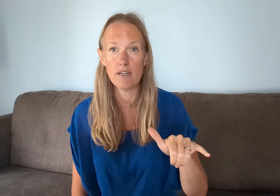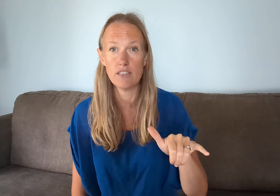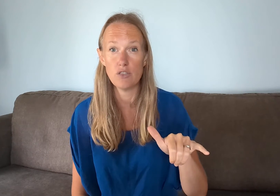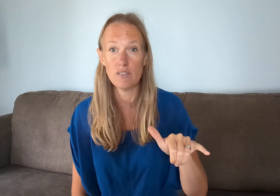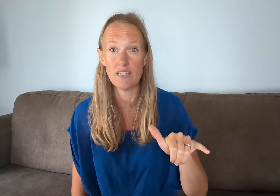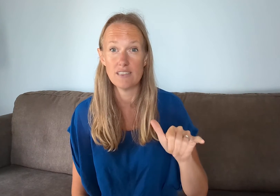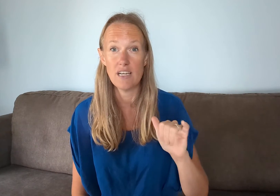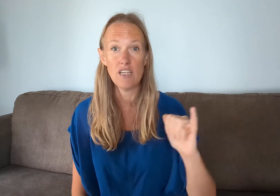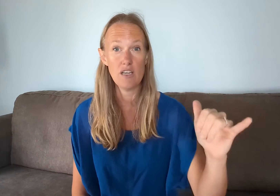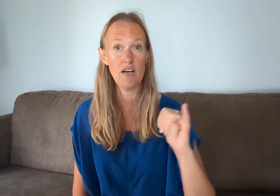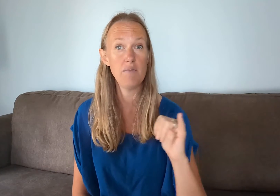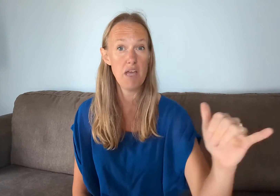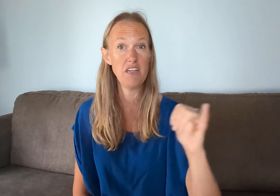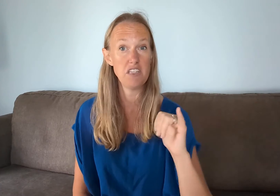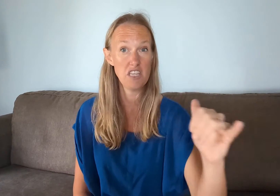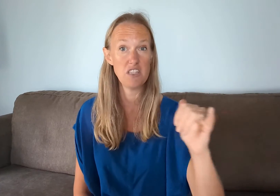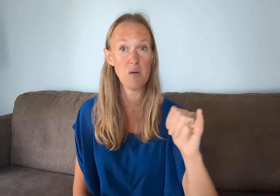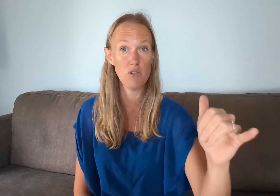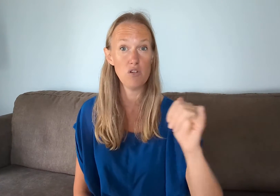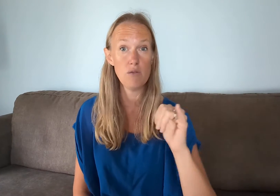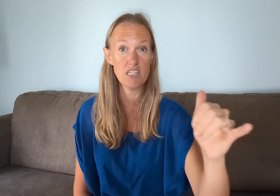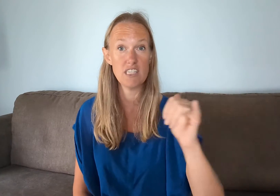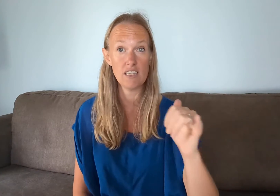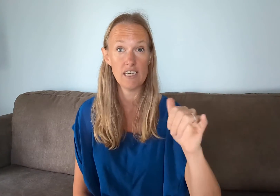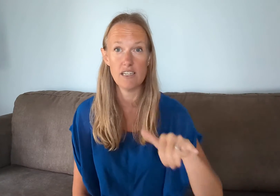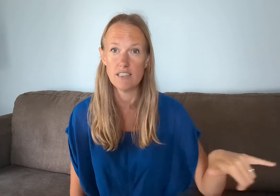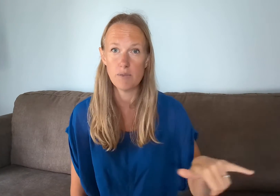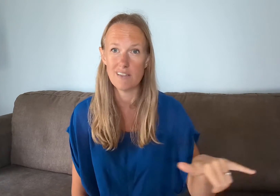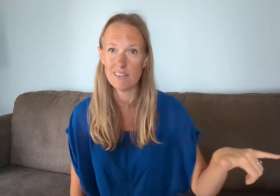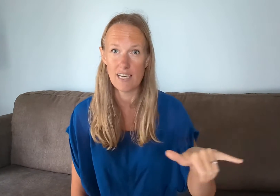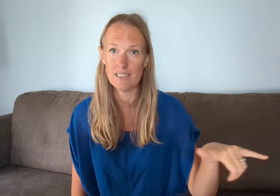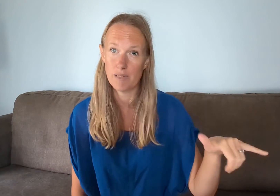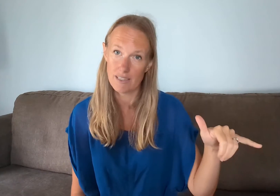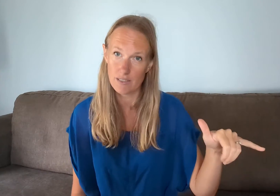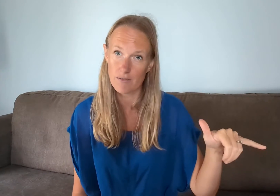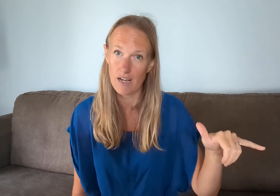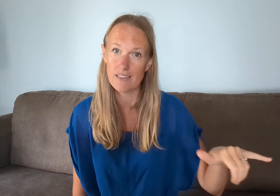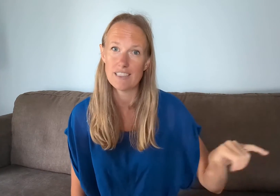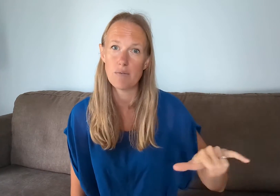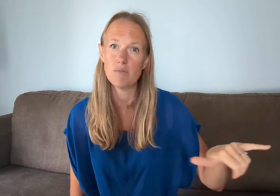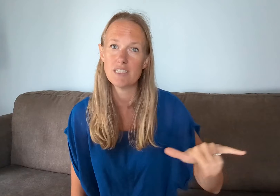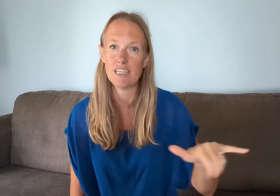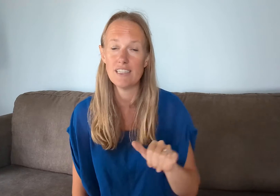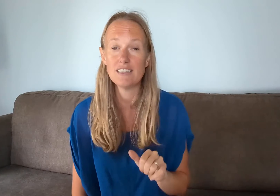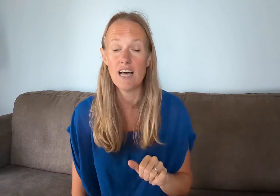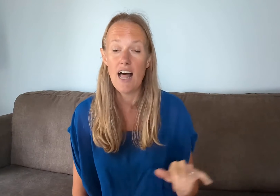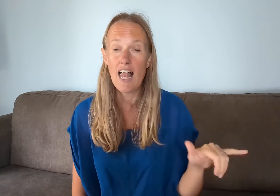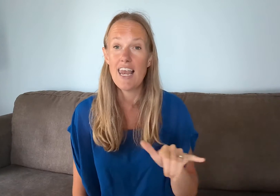the two things, and it's in the same room, you might see it like this, but in this case, because we're not in the same room, just like this,